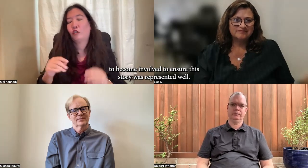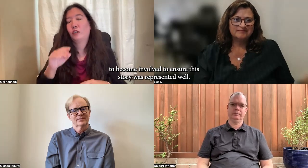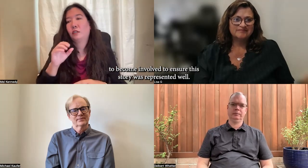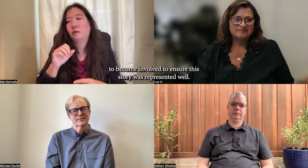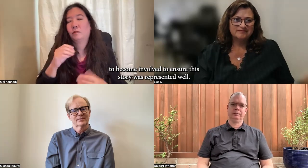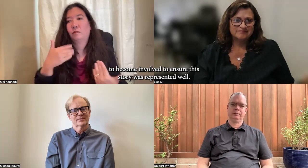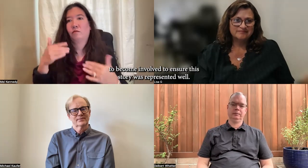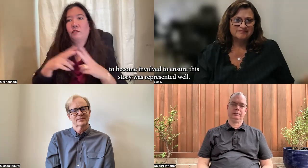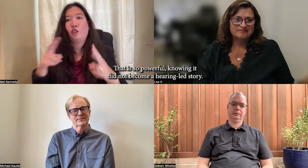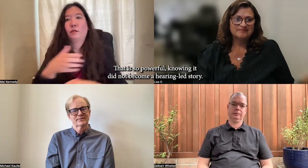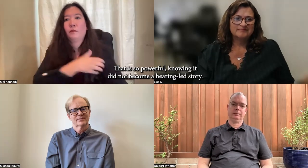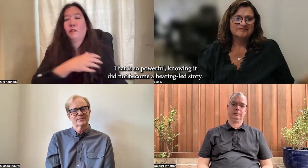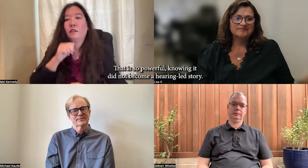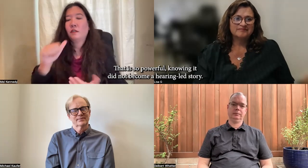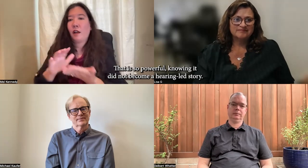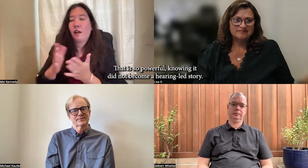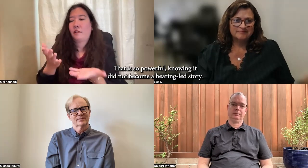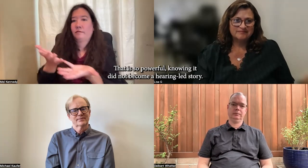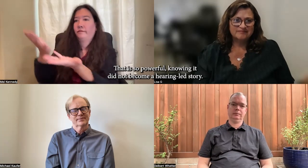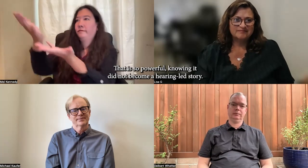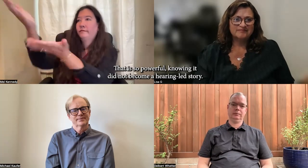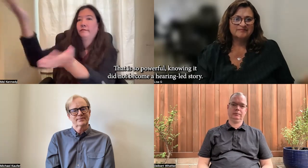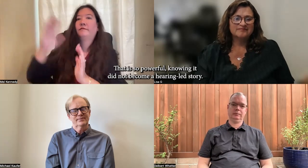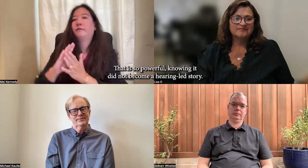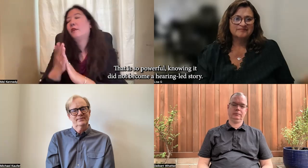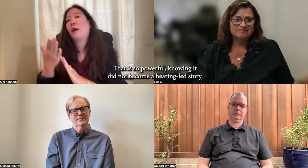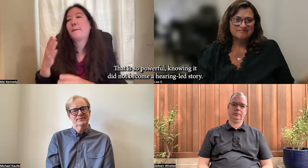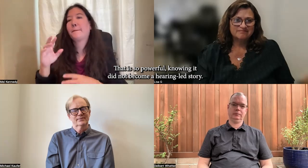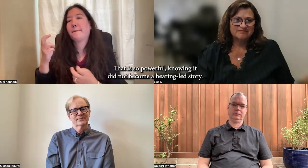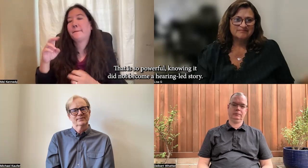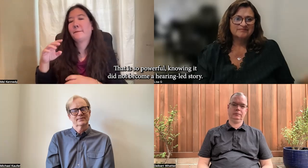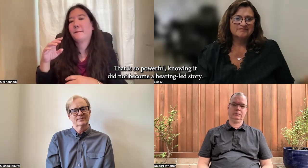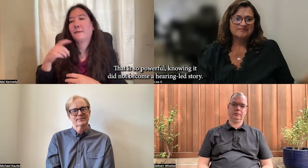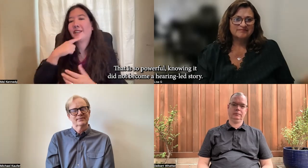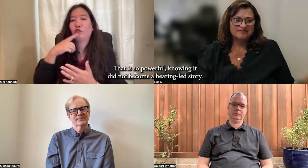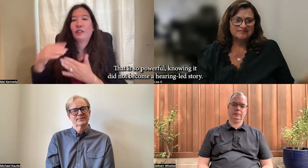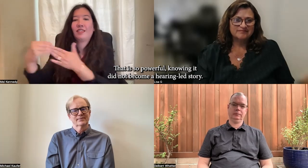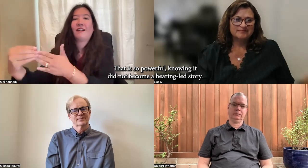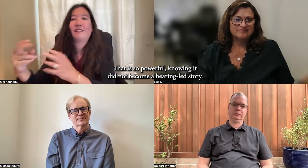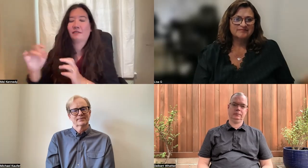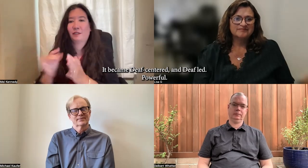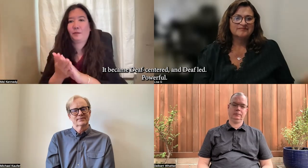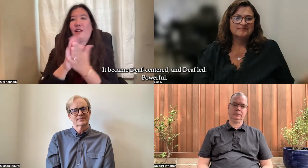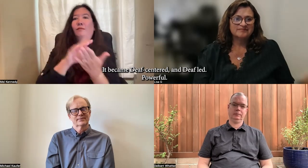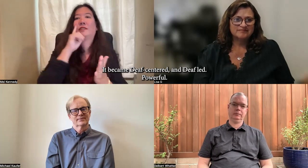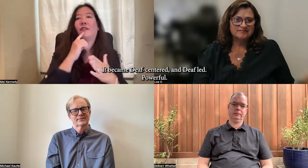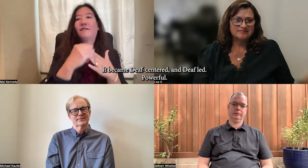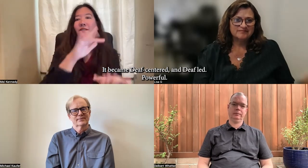ensure the story was represented well. That is so powerful, knowing it did not become a hearing-led story. It became deaf-centered